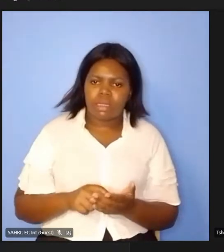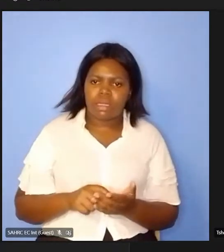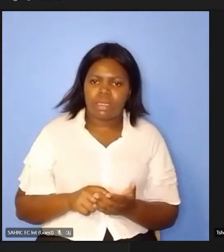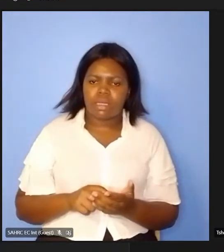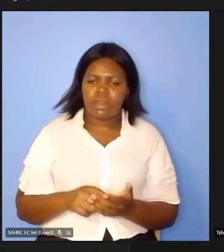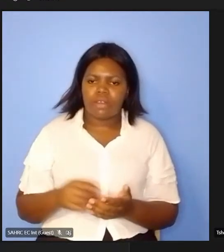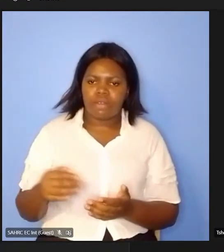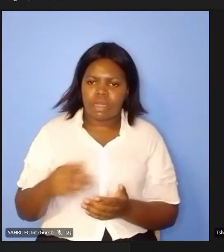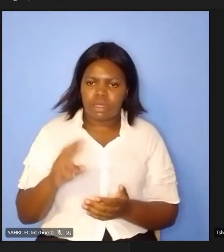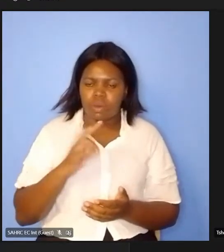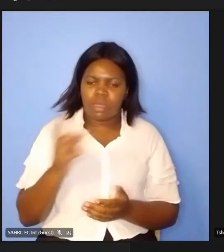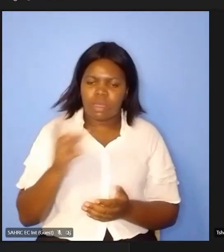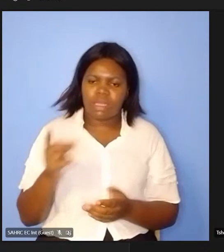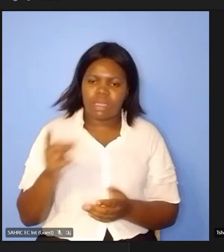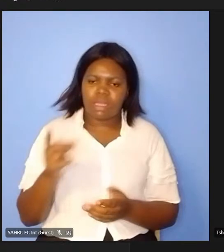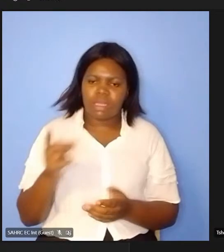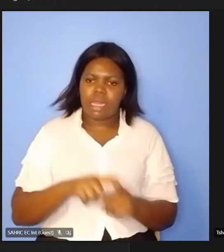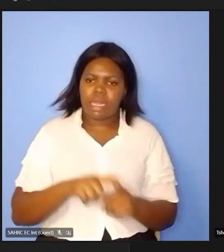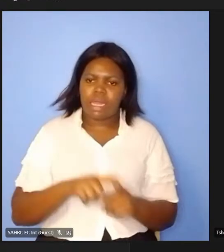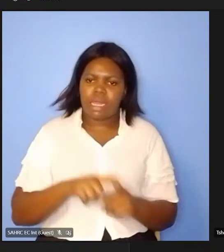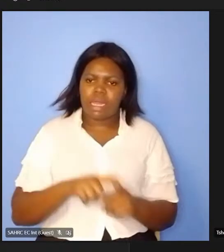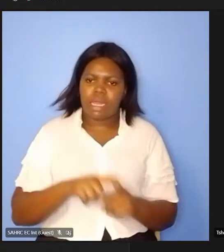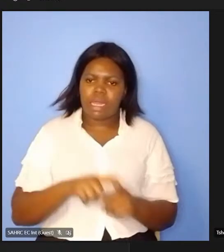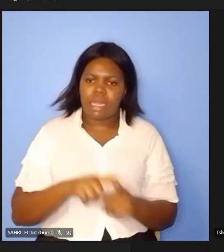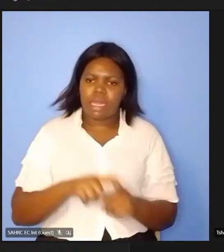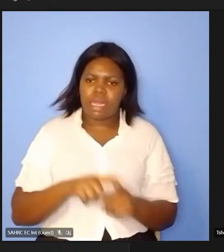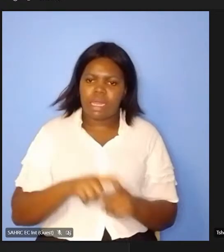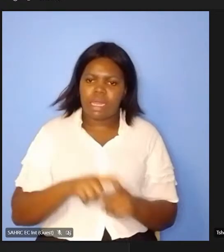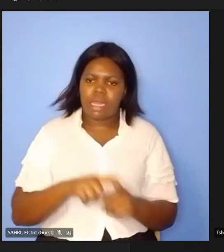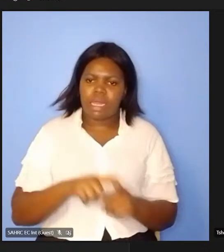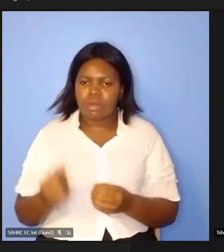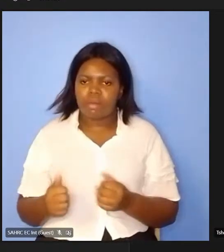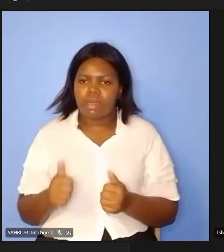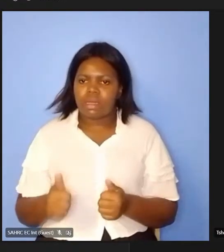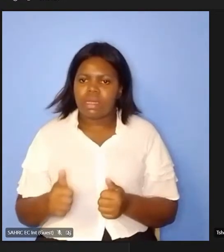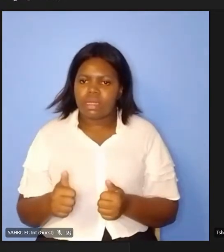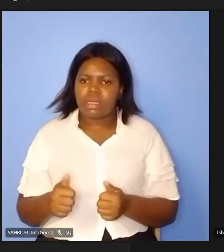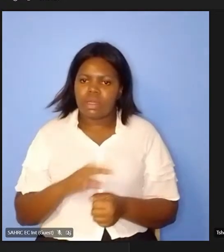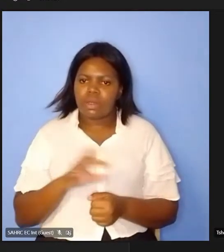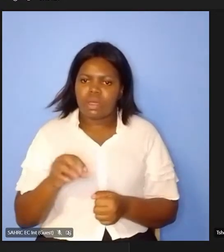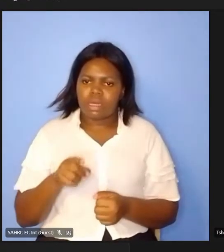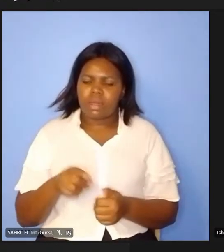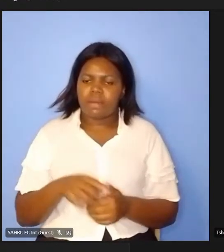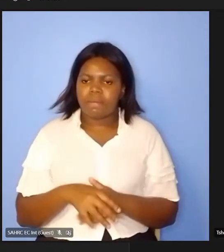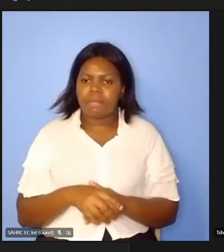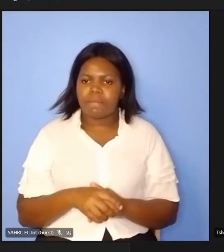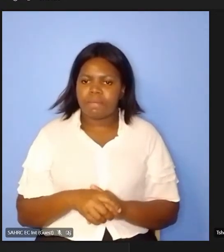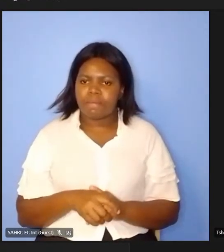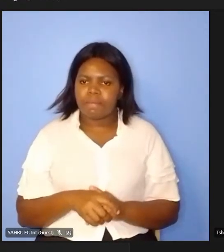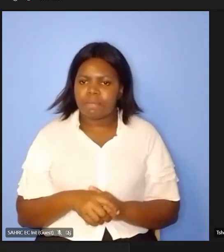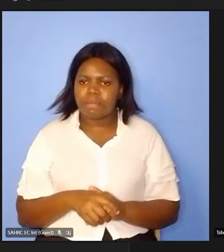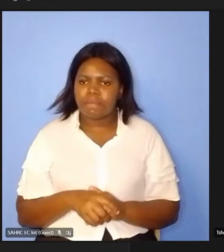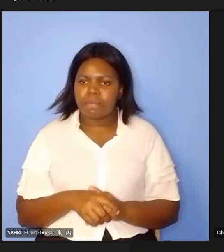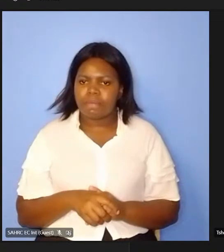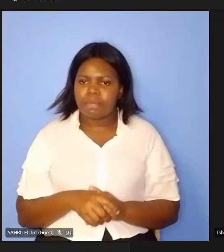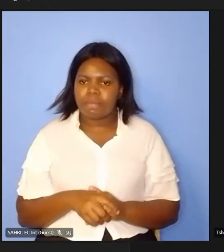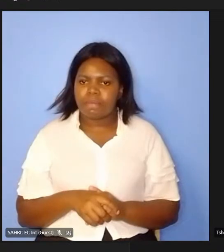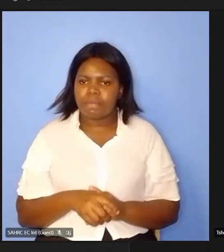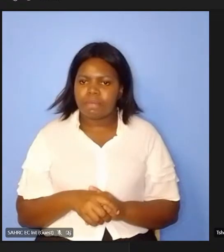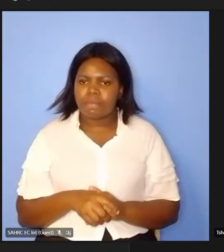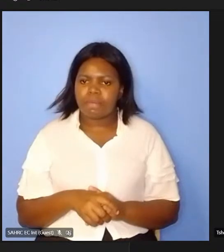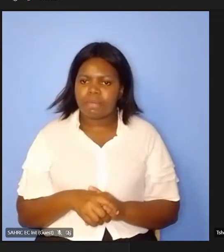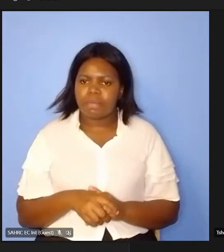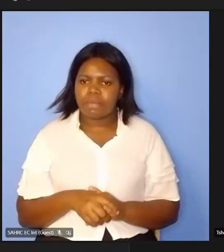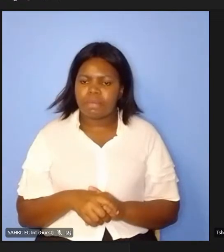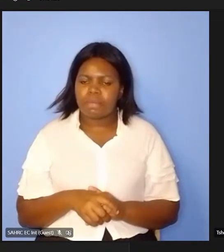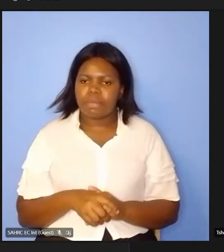lay on and reinforce the rights which exist and should be applied. In relation to